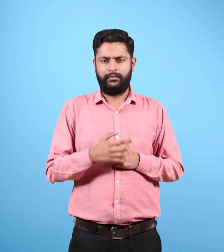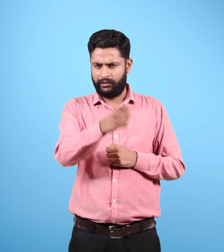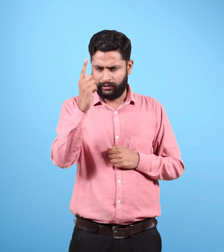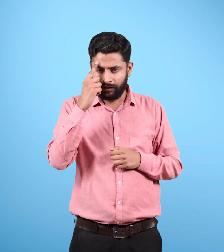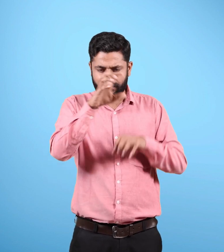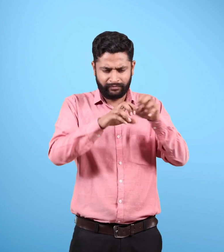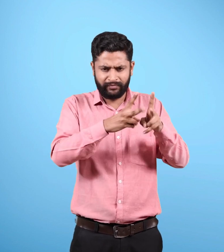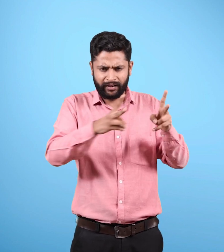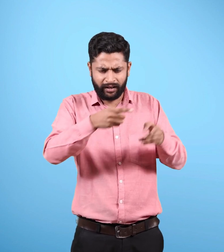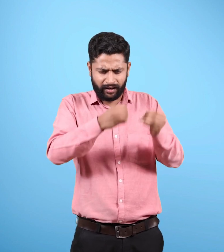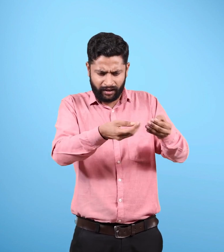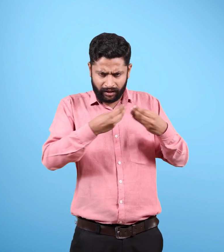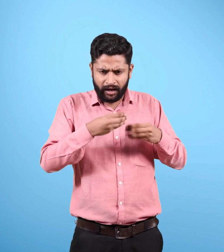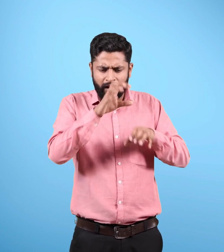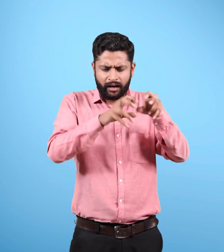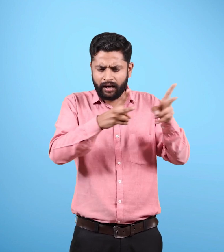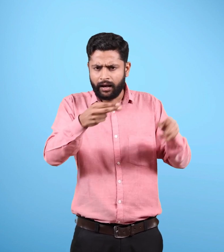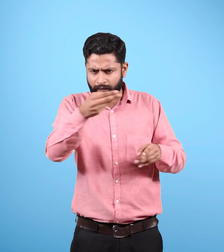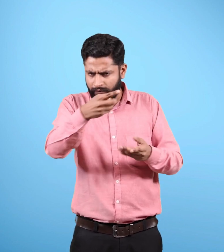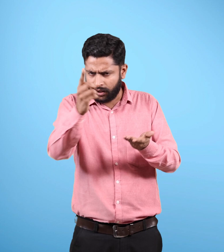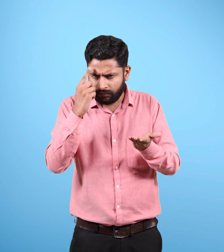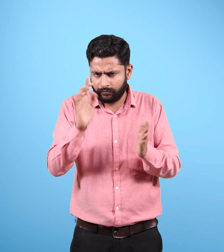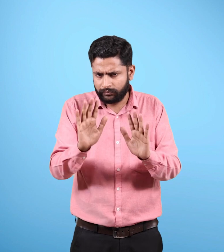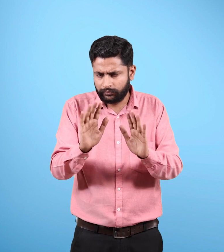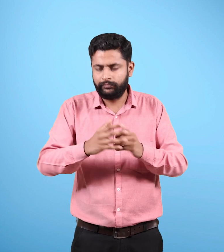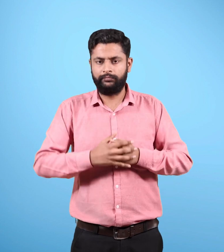Can you name some other animals which give us milk?